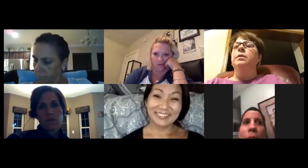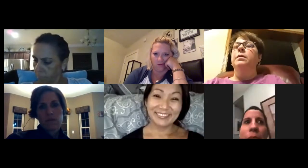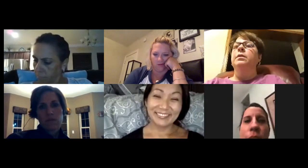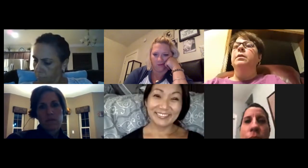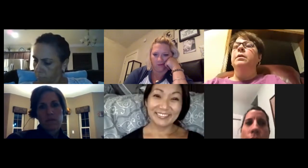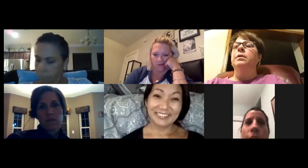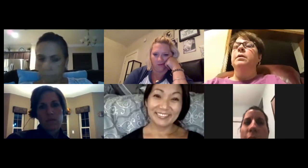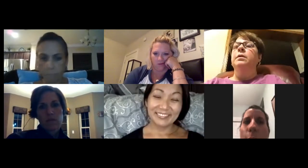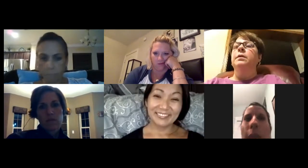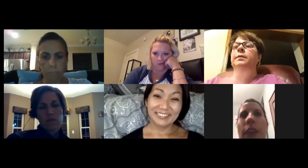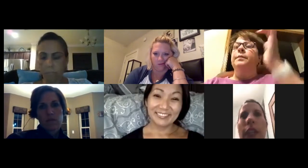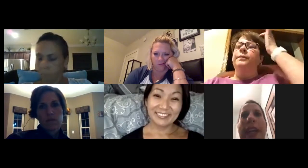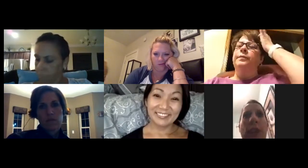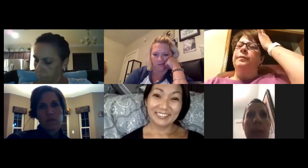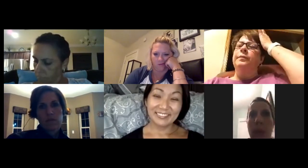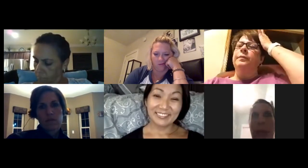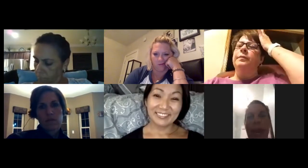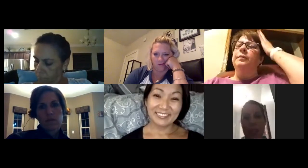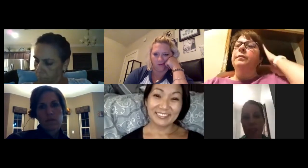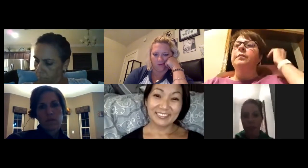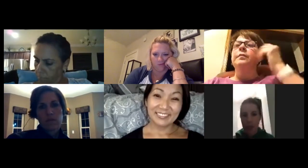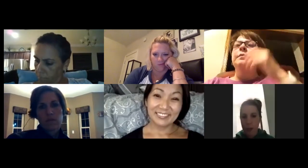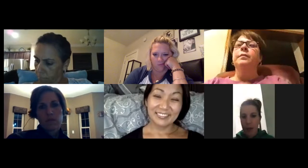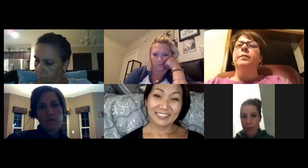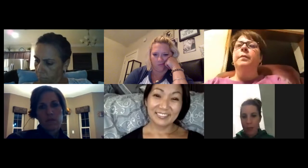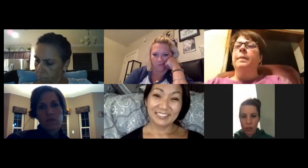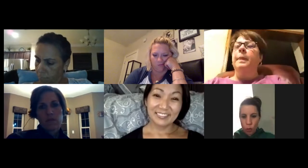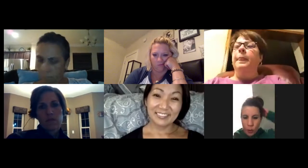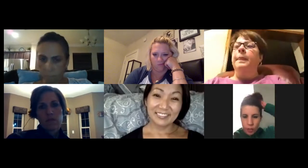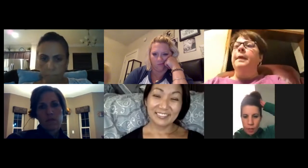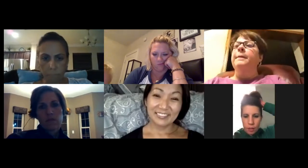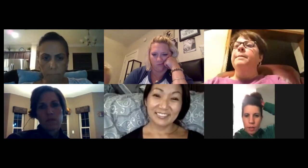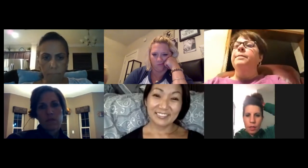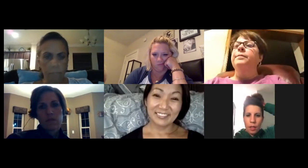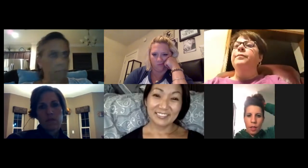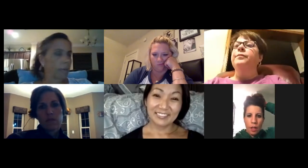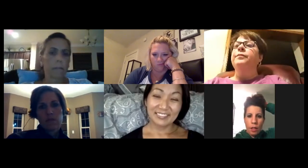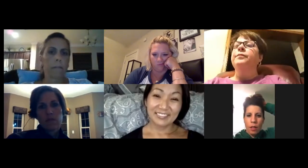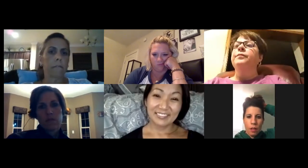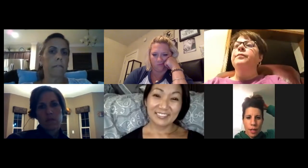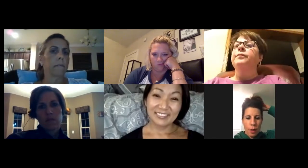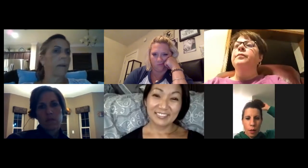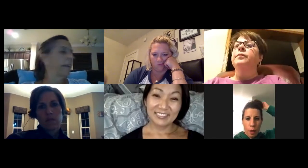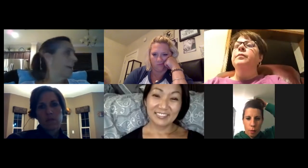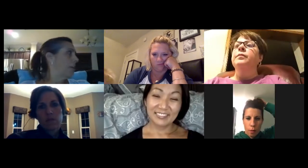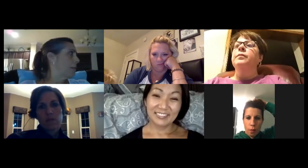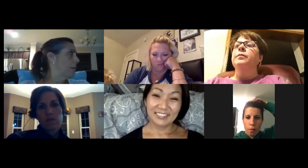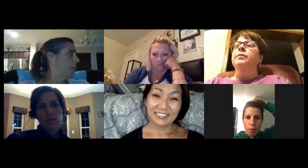asking, we were in their classroom, so maybe asking some things about their schoolwork, or what they're learning.